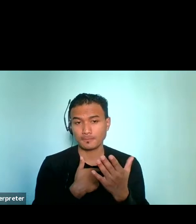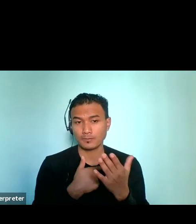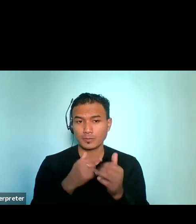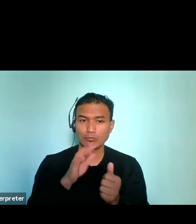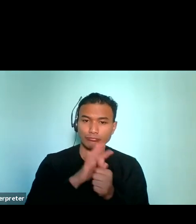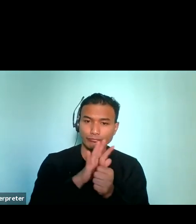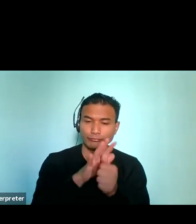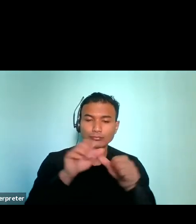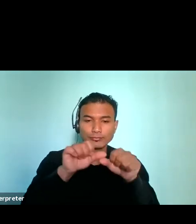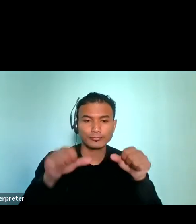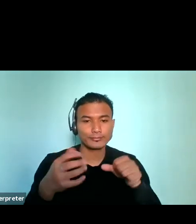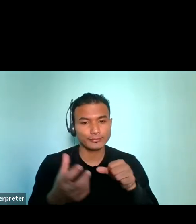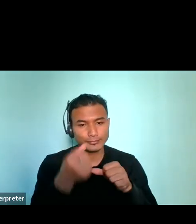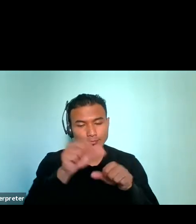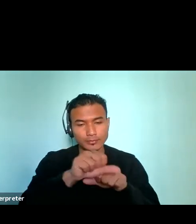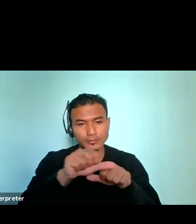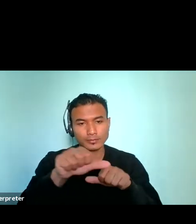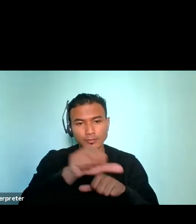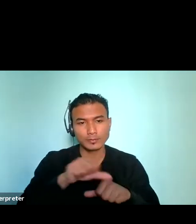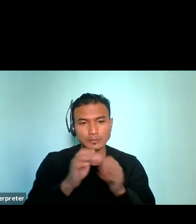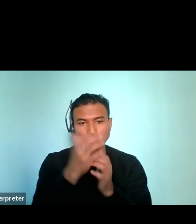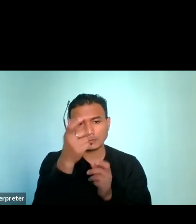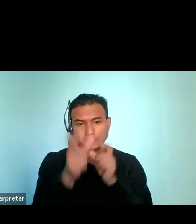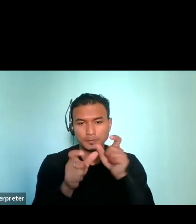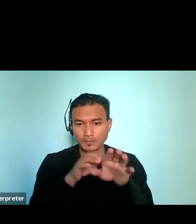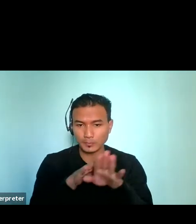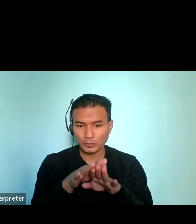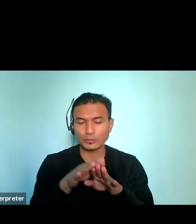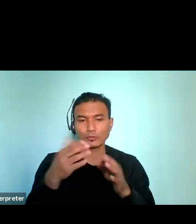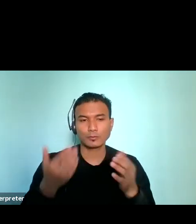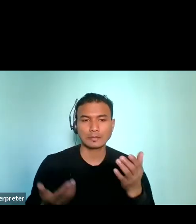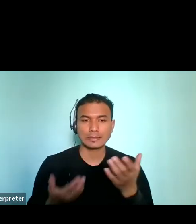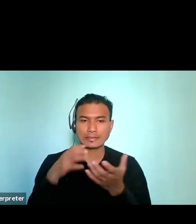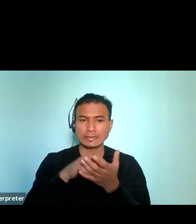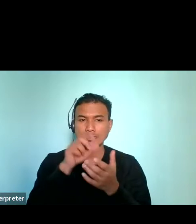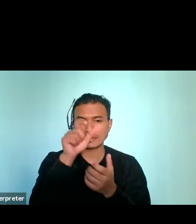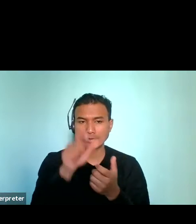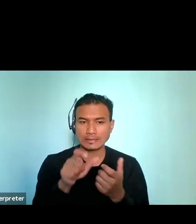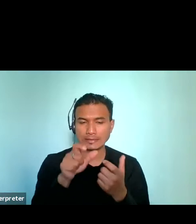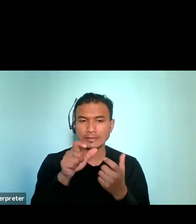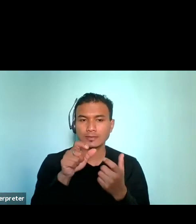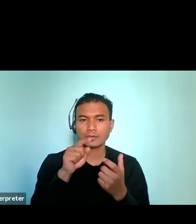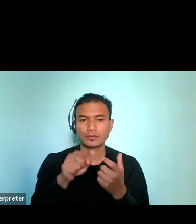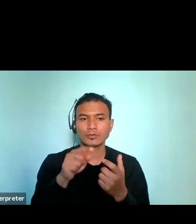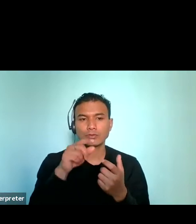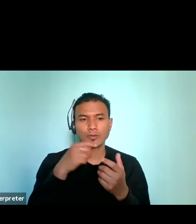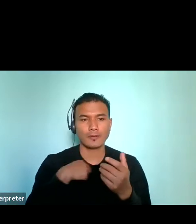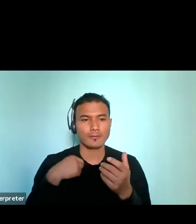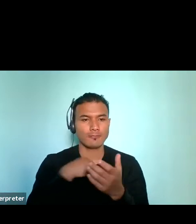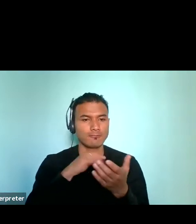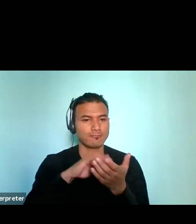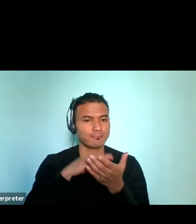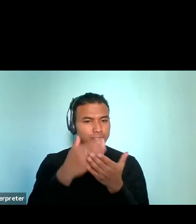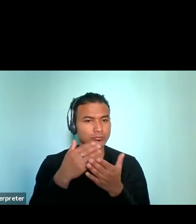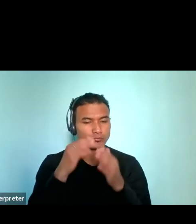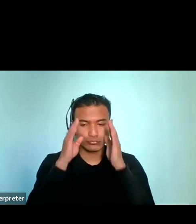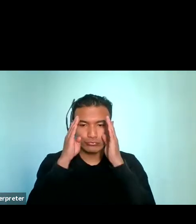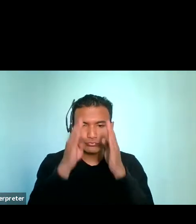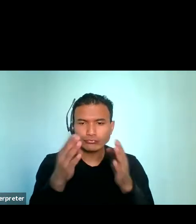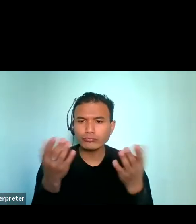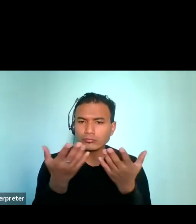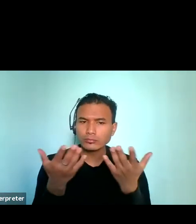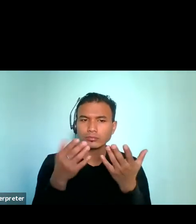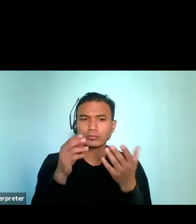promoting the land rights of indigenous peoples, especially in Bangladesh, when Kapeng Foundation is fully focused on the